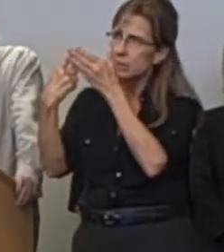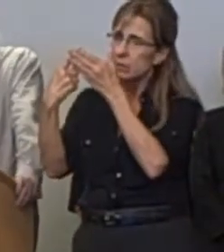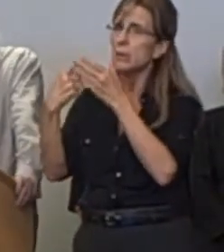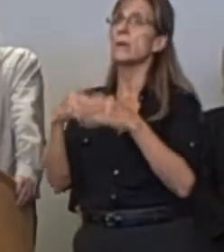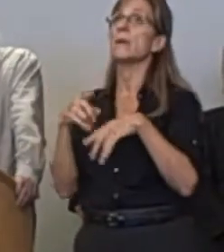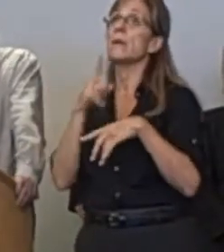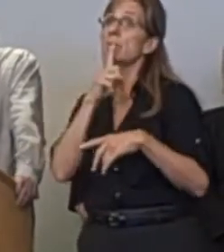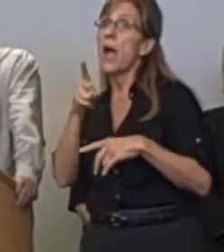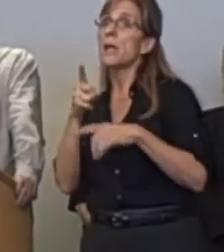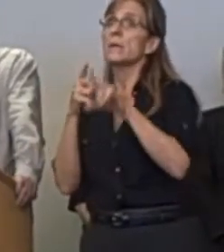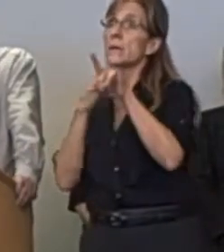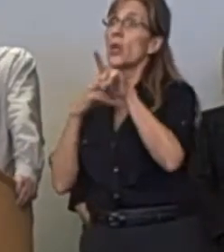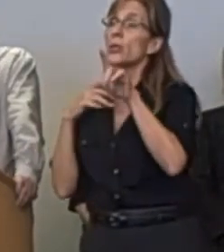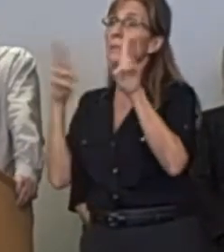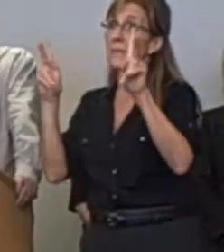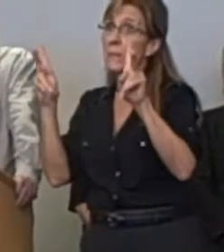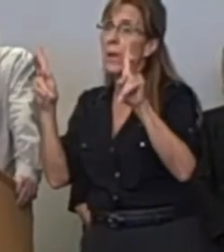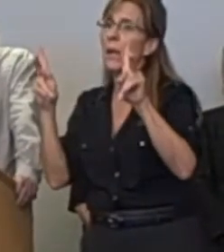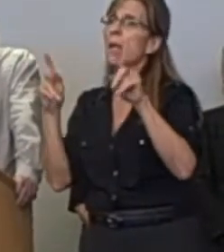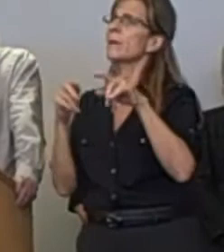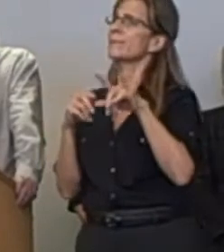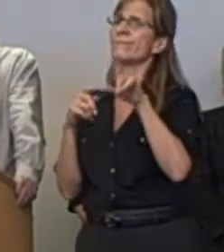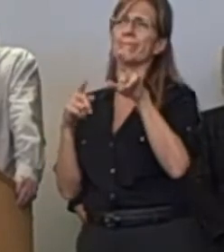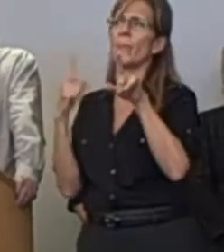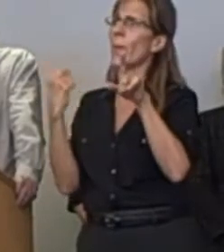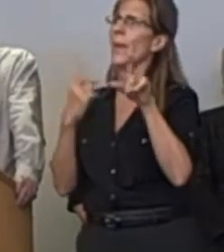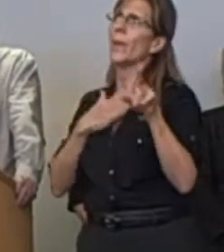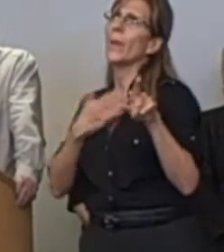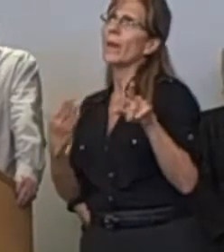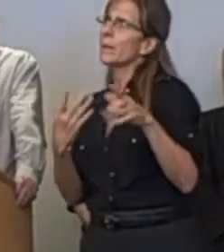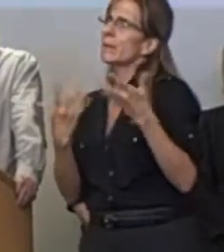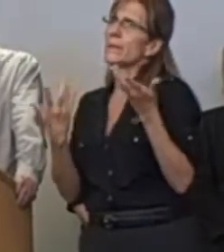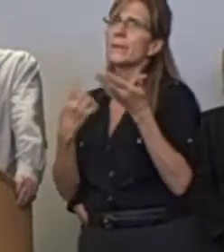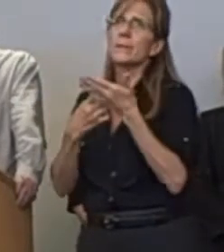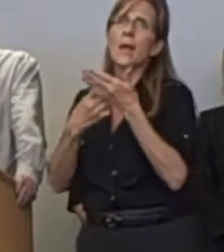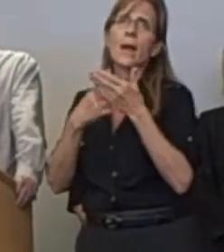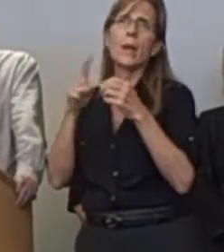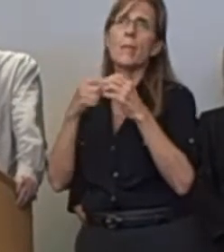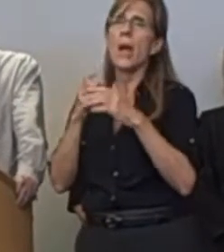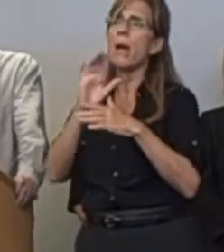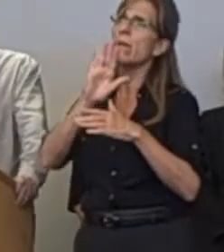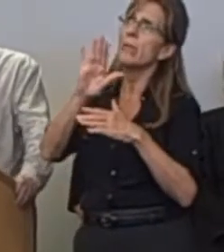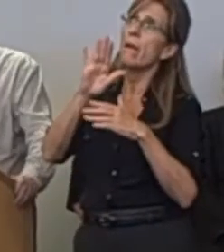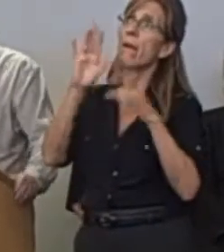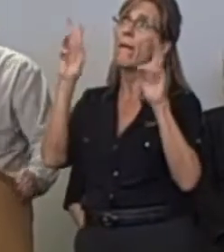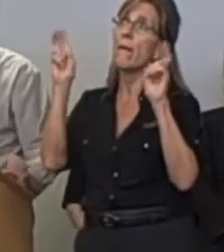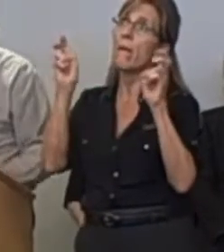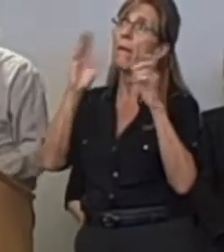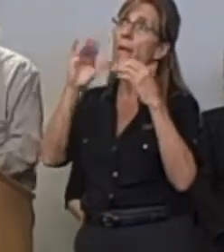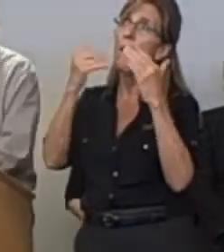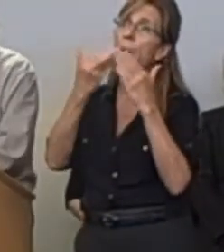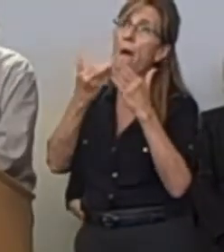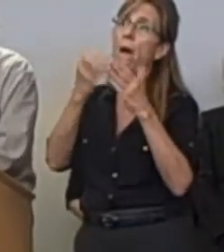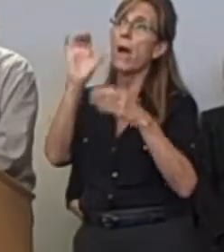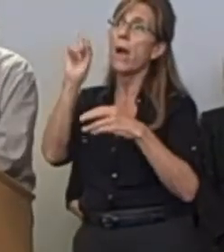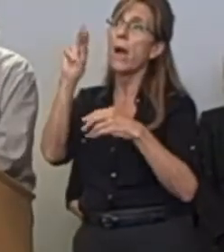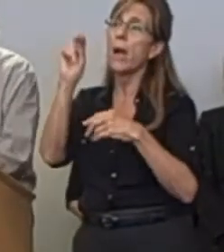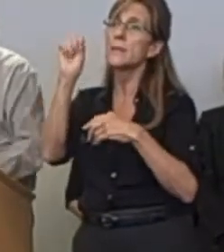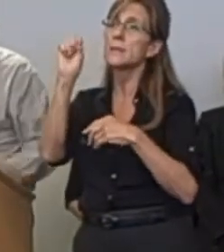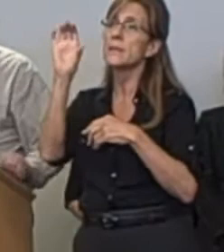CSU chancellor's people have only been willing to talk about their all concessions contract